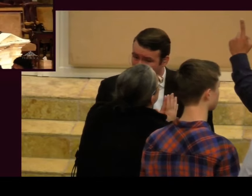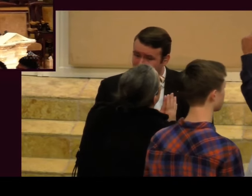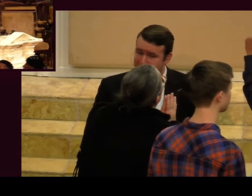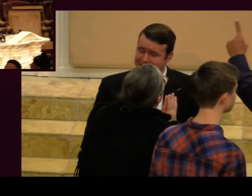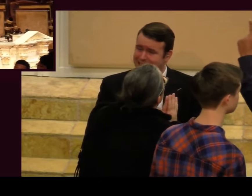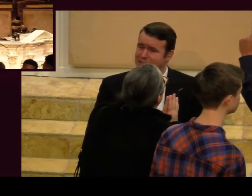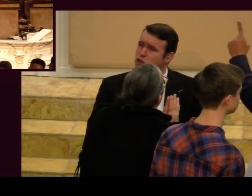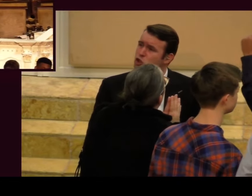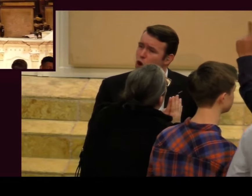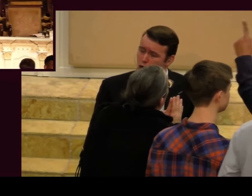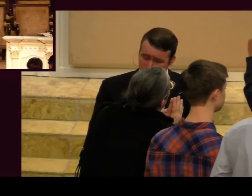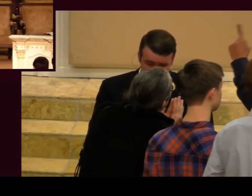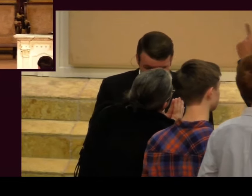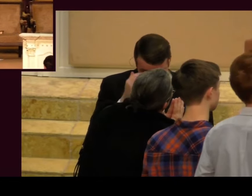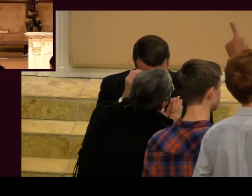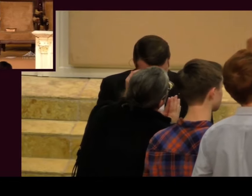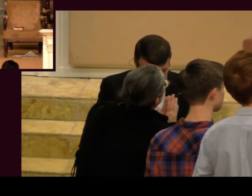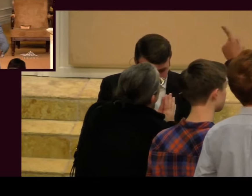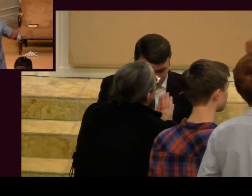in your heart.